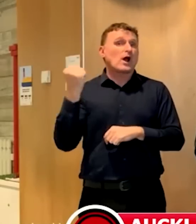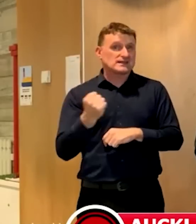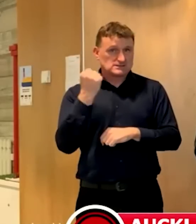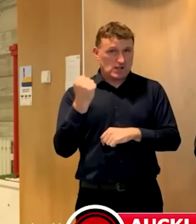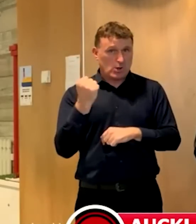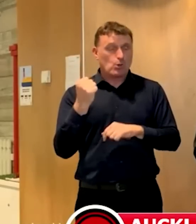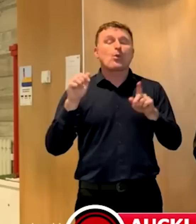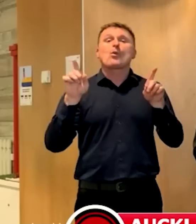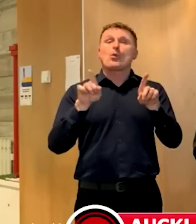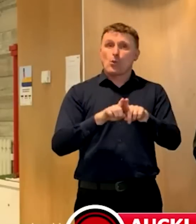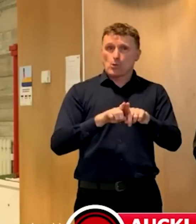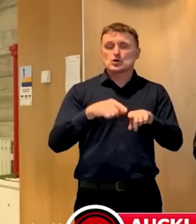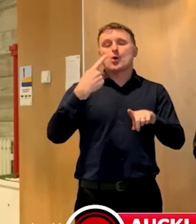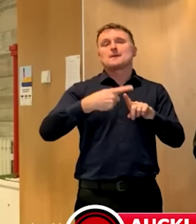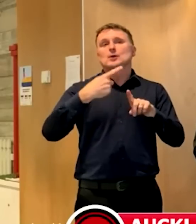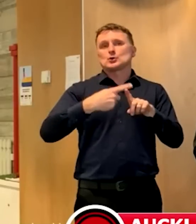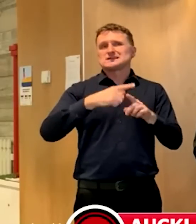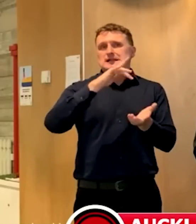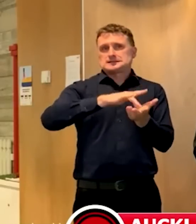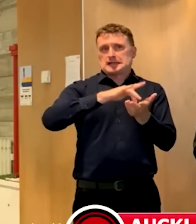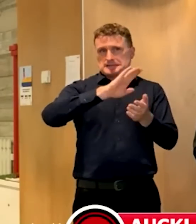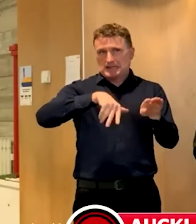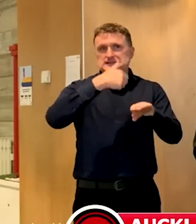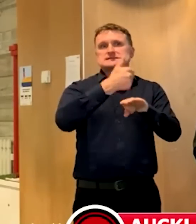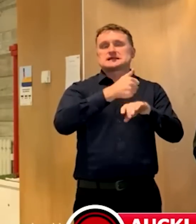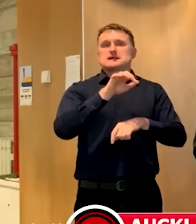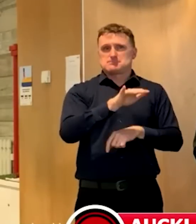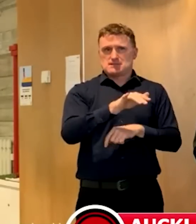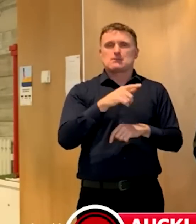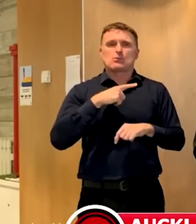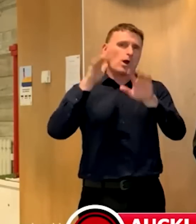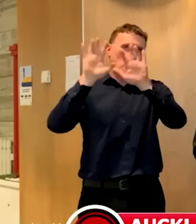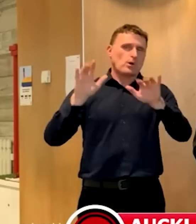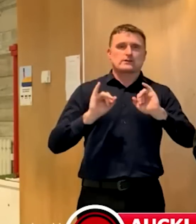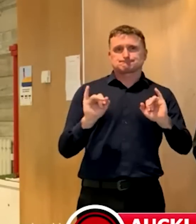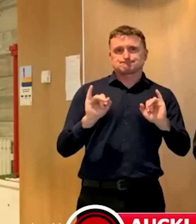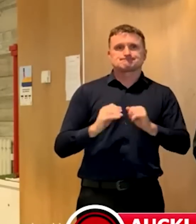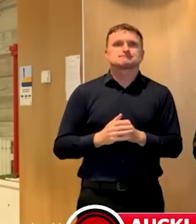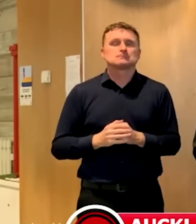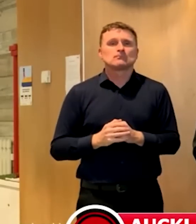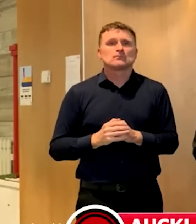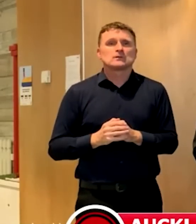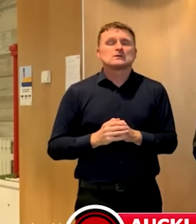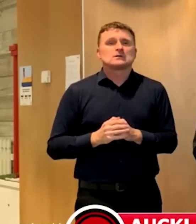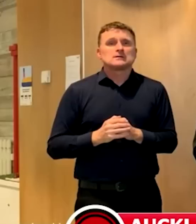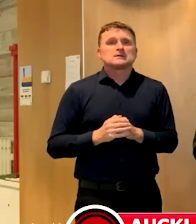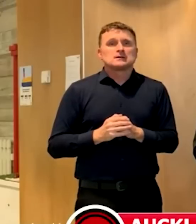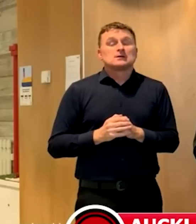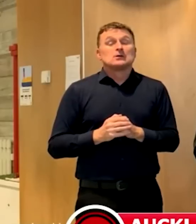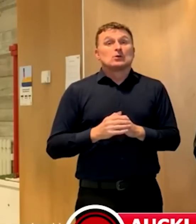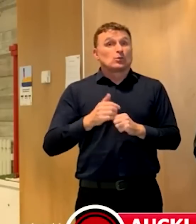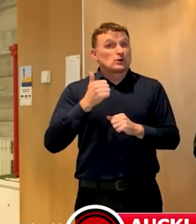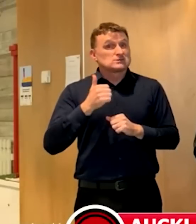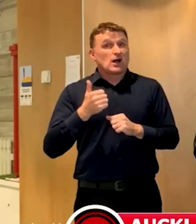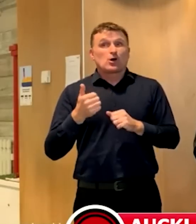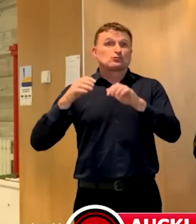centres have been activated in response to the situation there. We understand that heavy